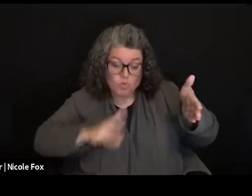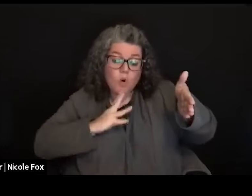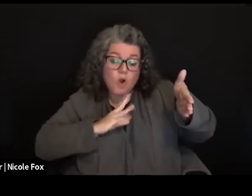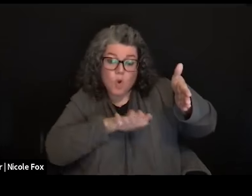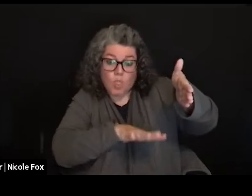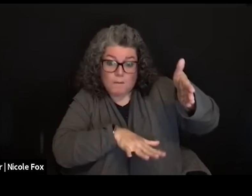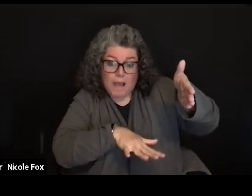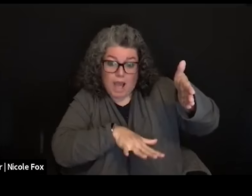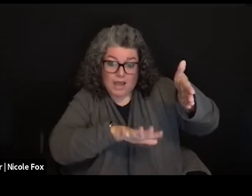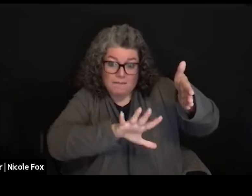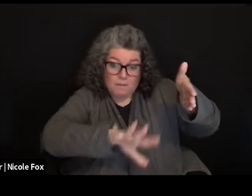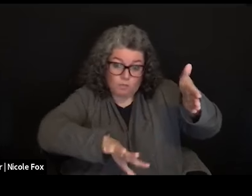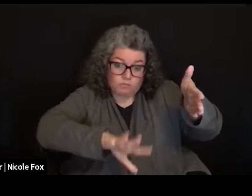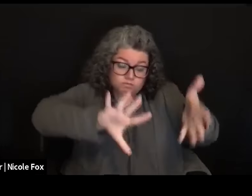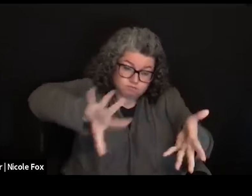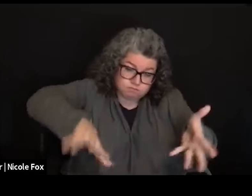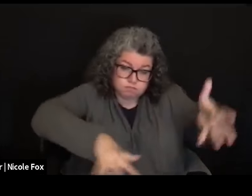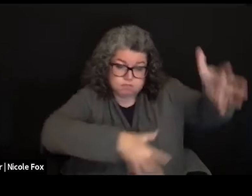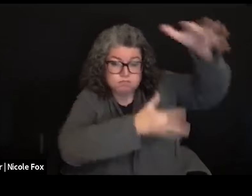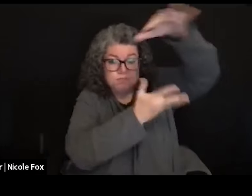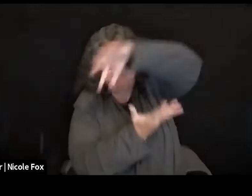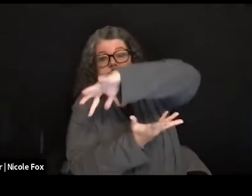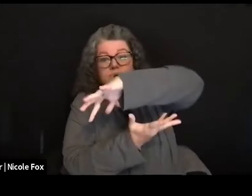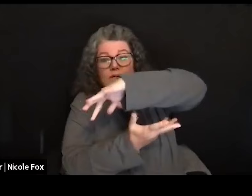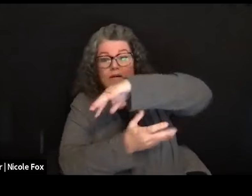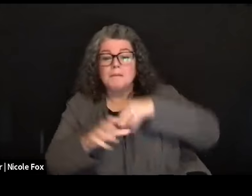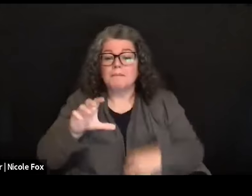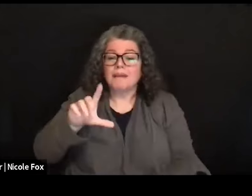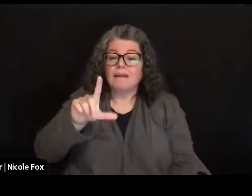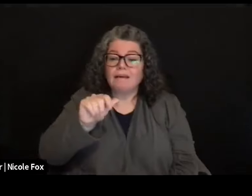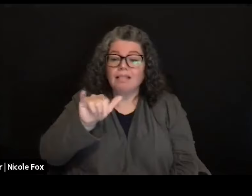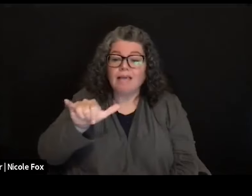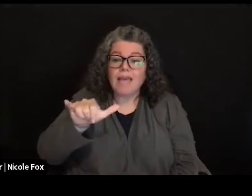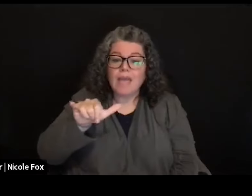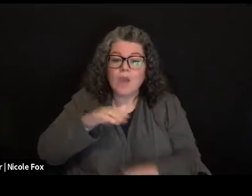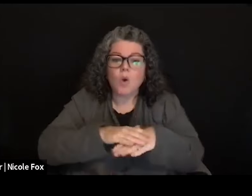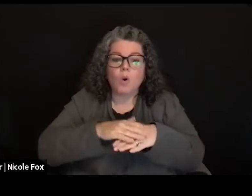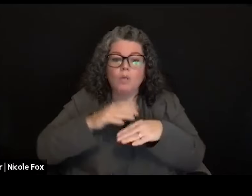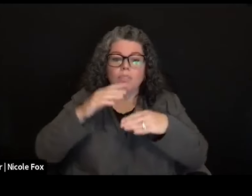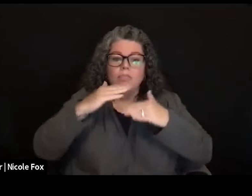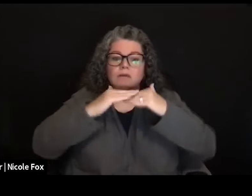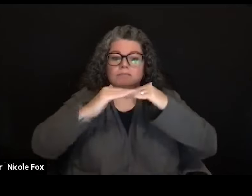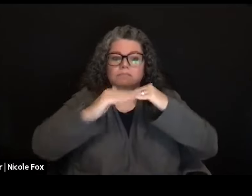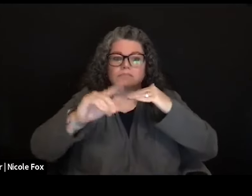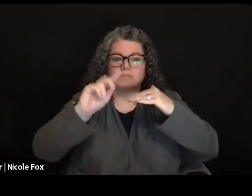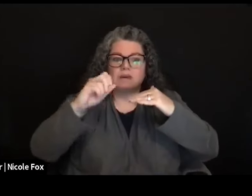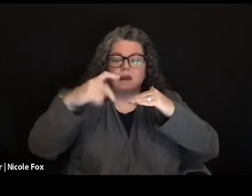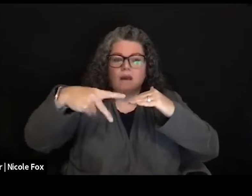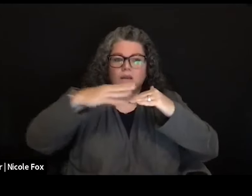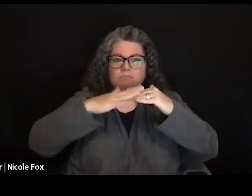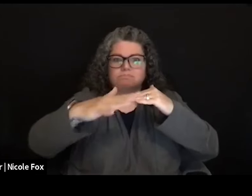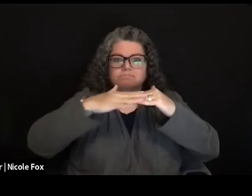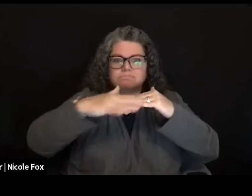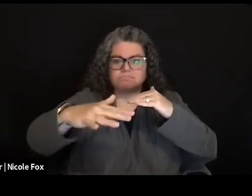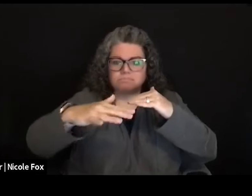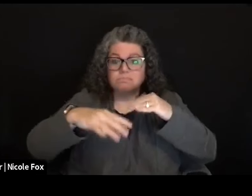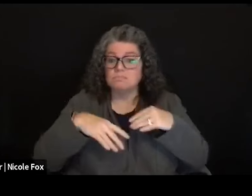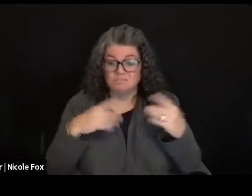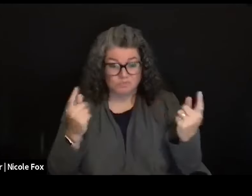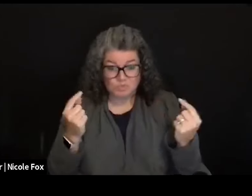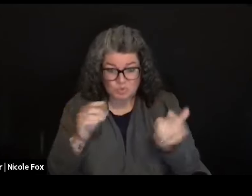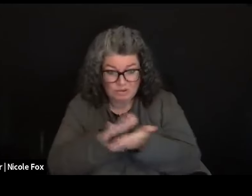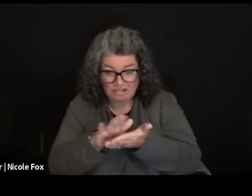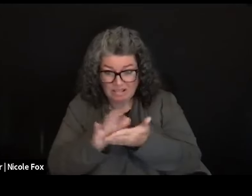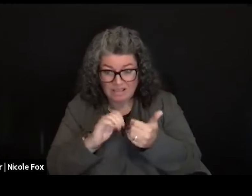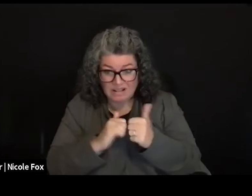to the top. So all this sediment, pieces of clay, particles are now suspended in the water column. Couple of things we're doing about that is